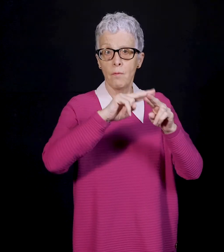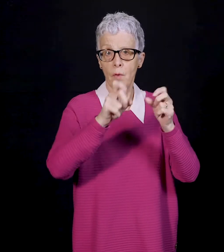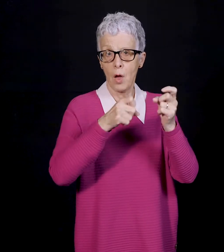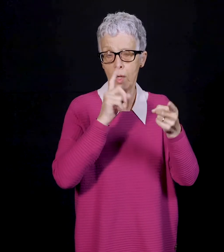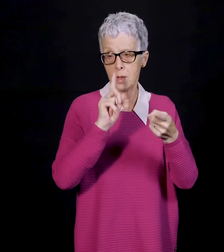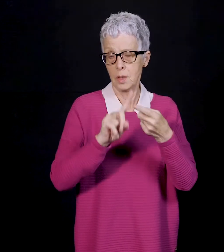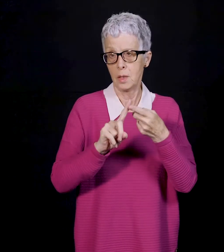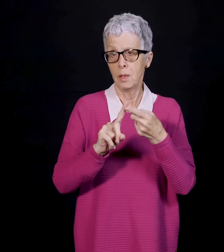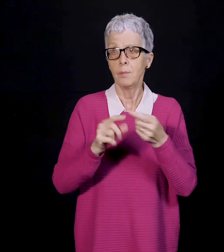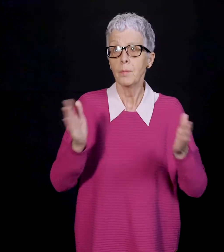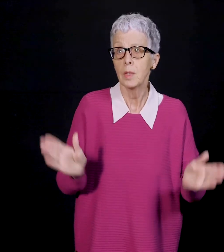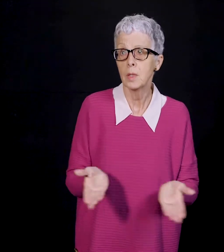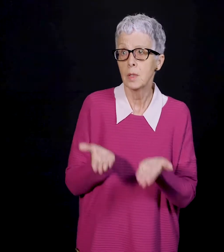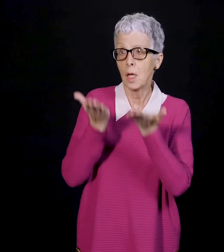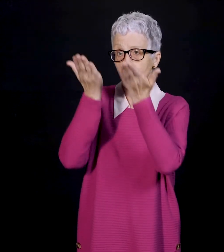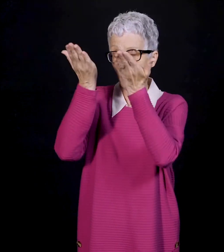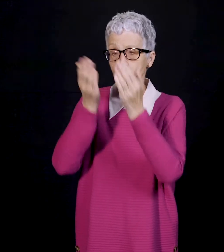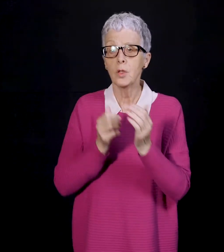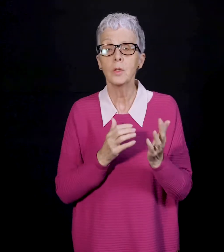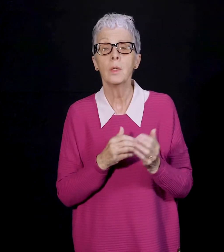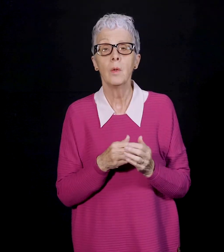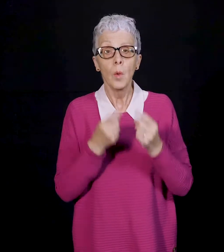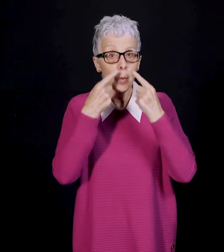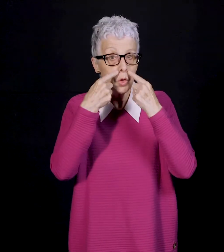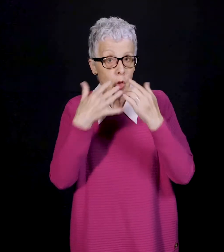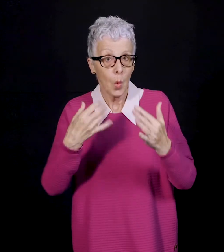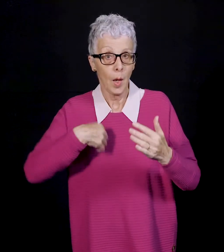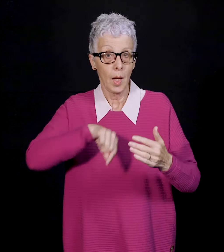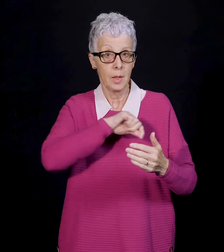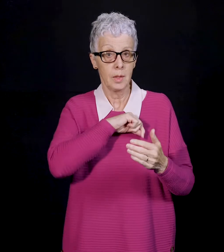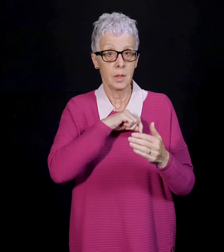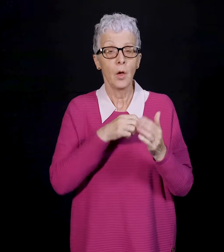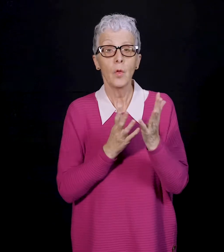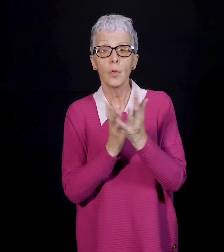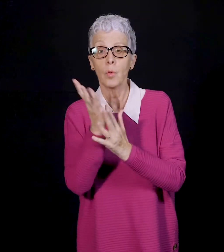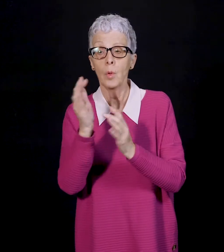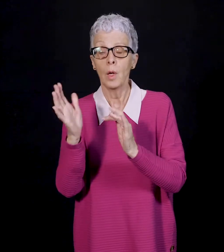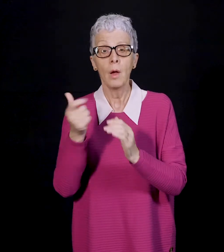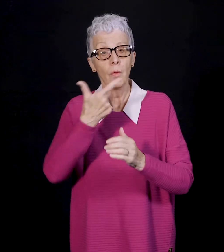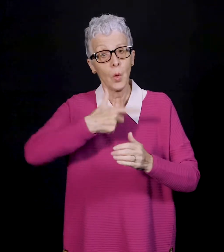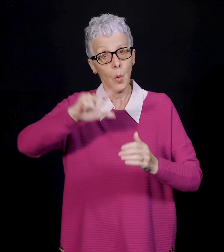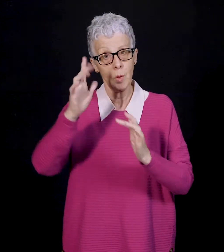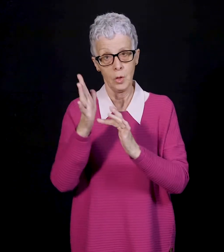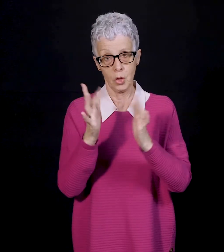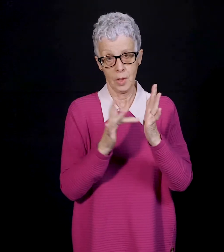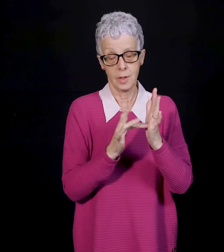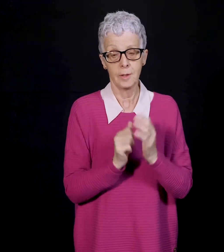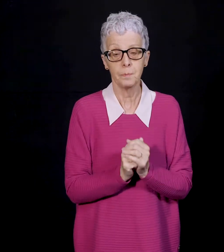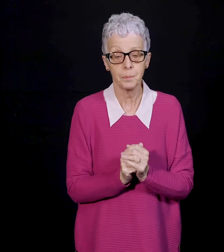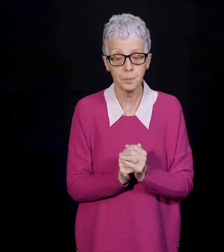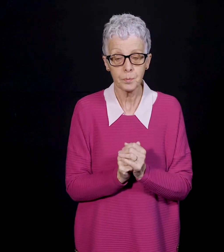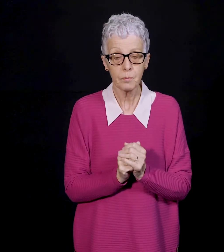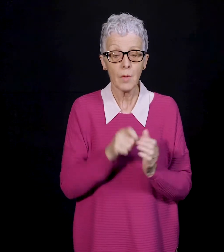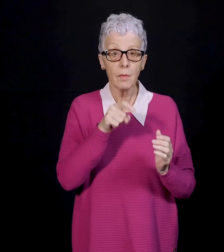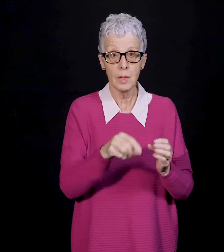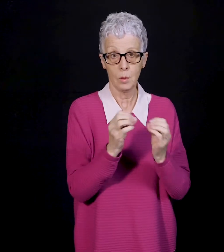reality was still coming, and we see that in the Lord Jesus. But really, this book sits within a book of five books we call the